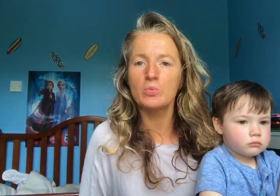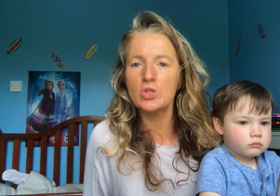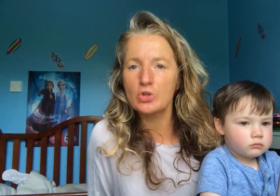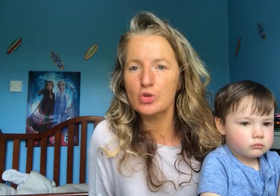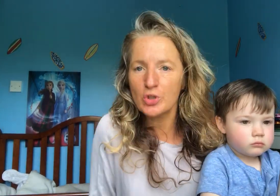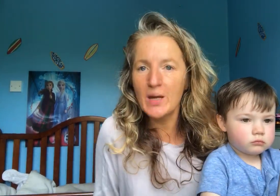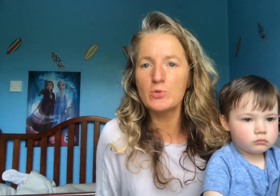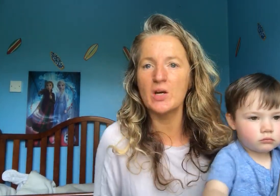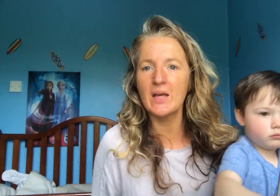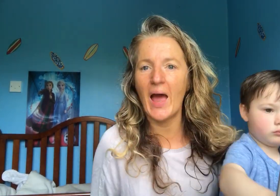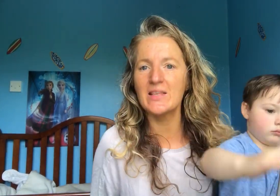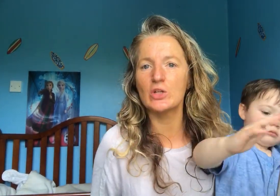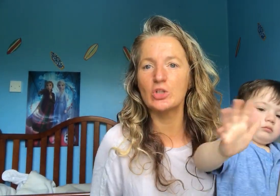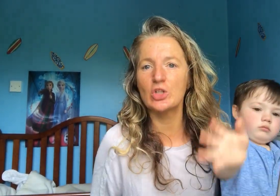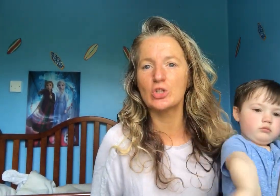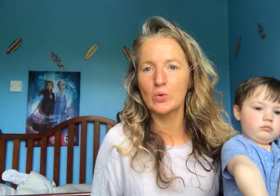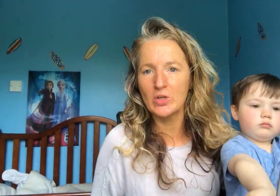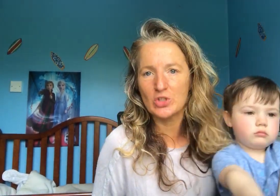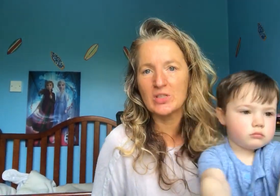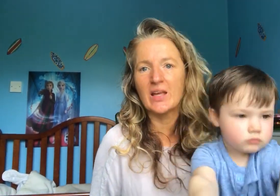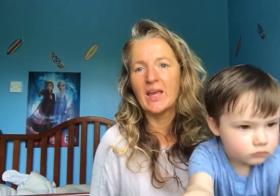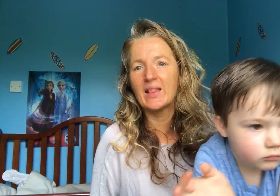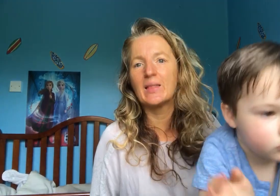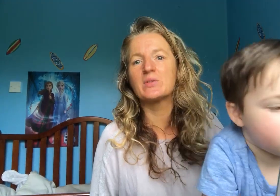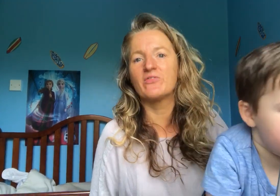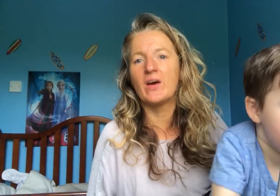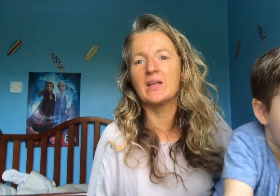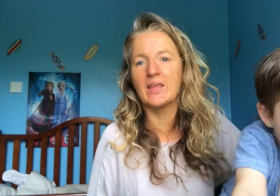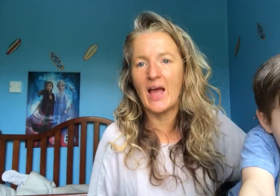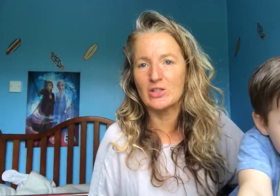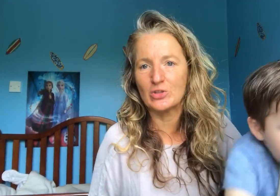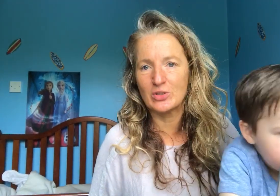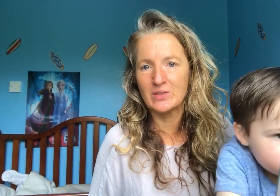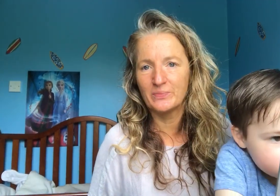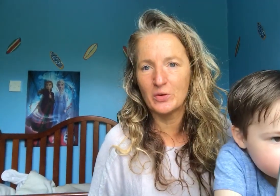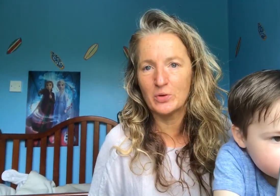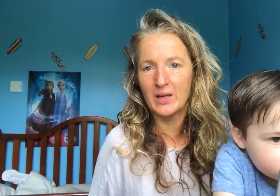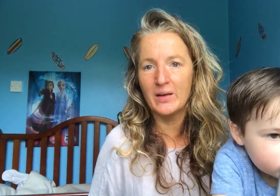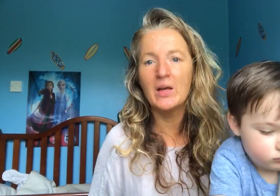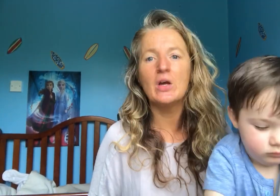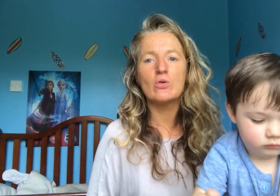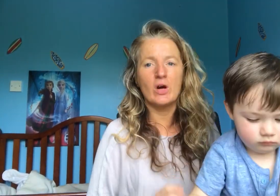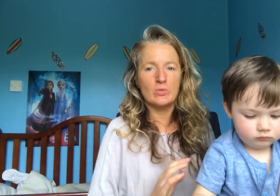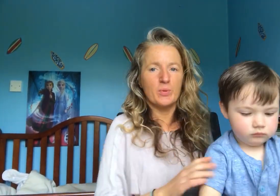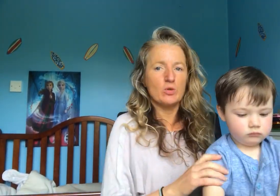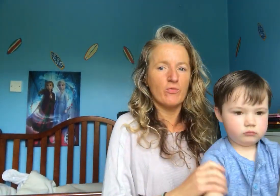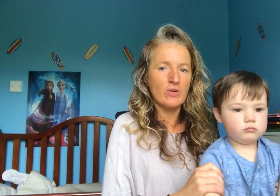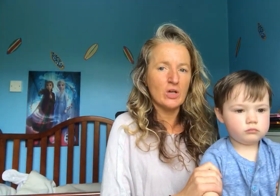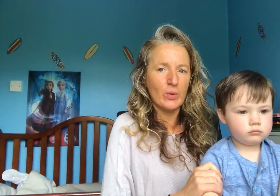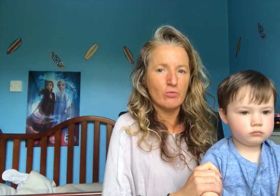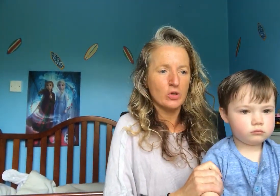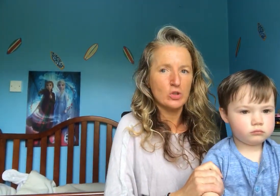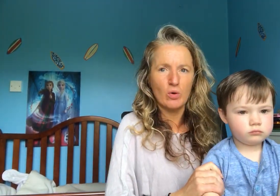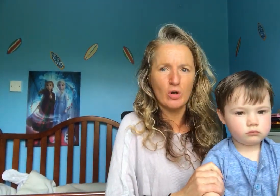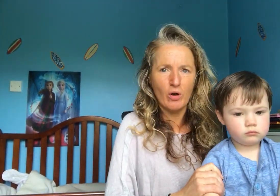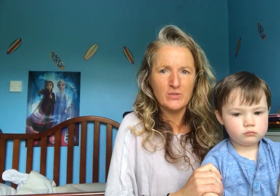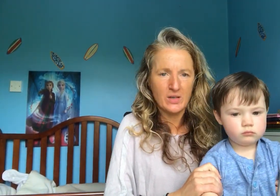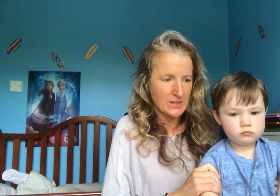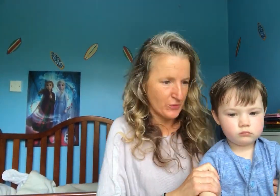just keep trying to ask our children questions and getting them to find the answers, okay? Right, we'll do a very quick run through our law of signs for